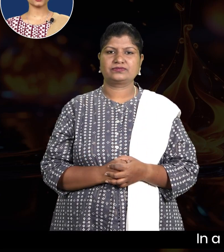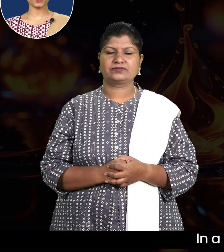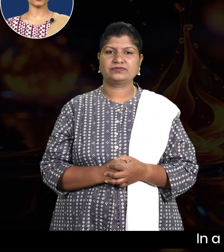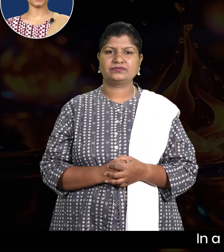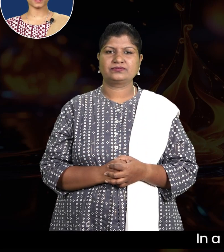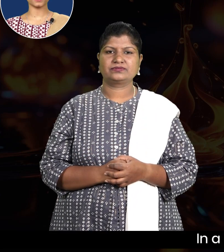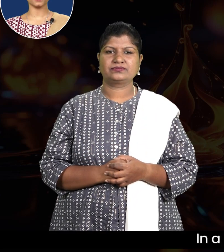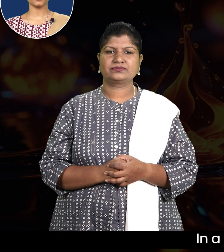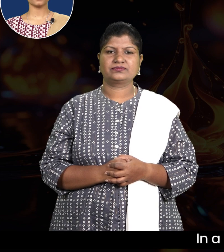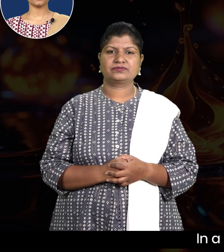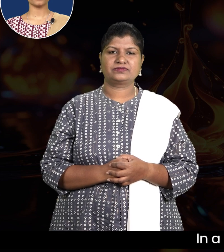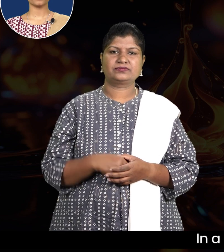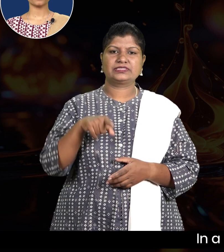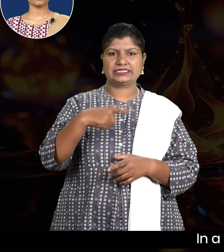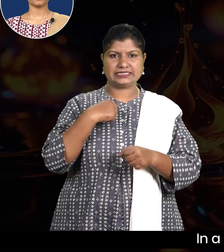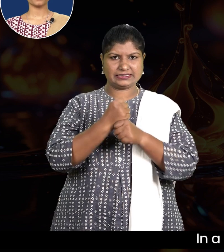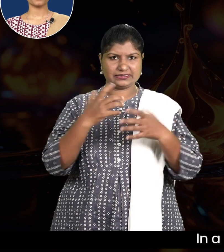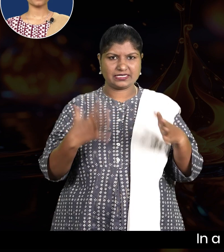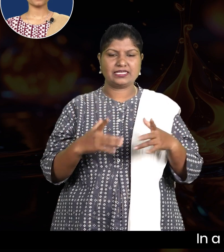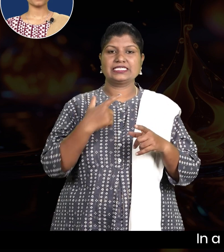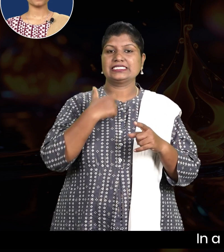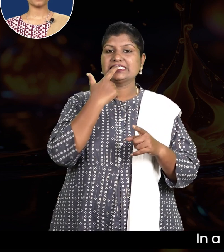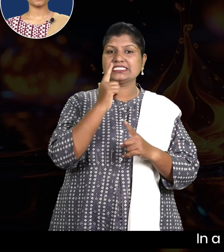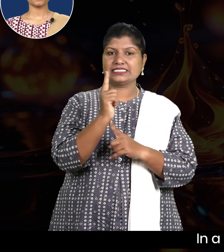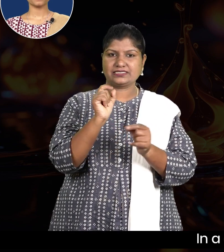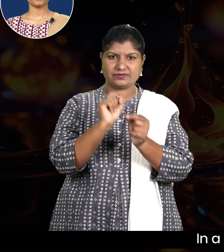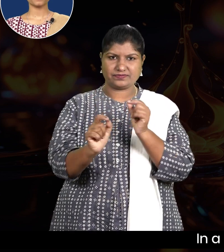In a general candle,